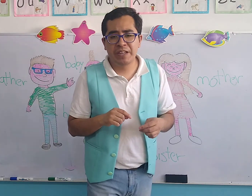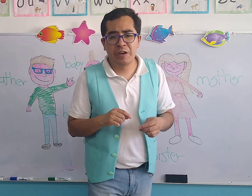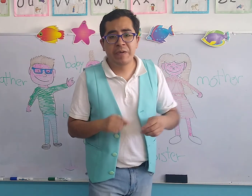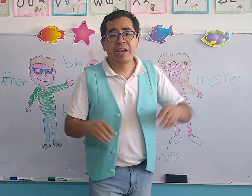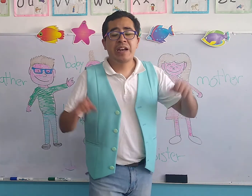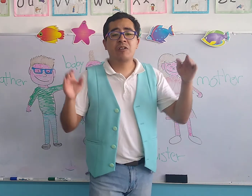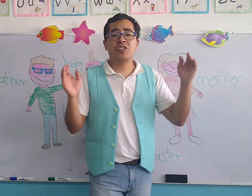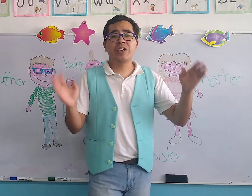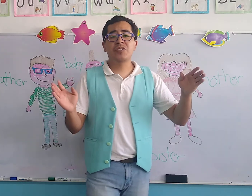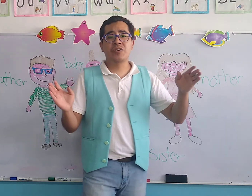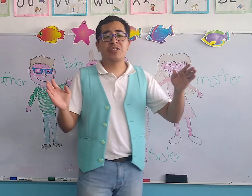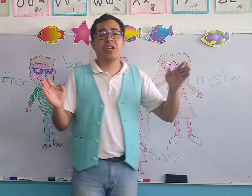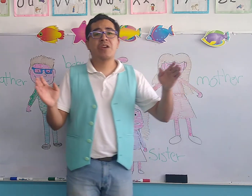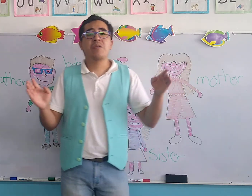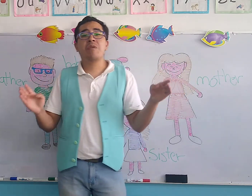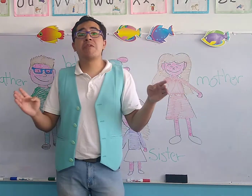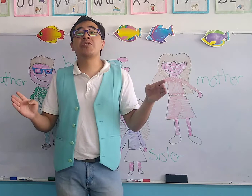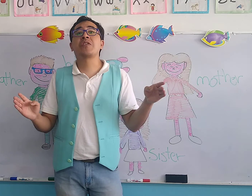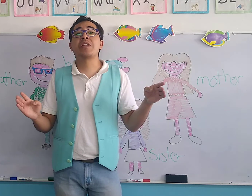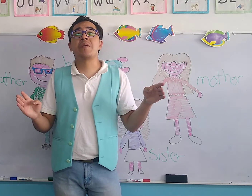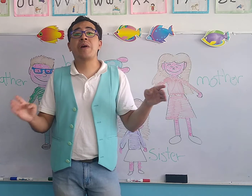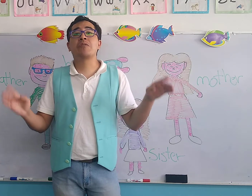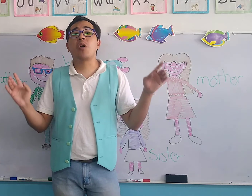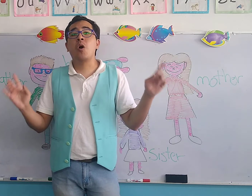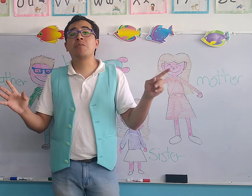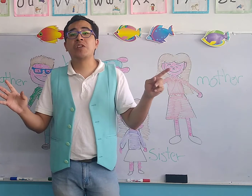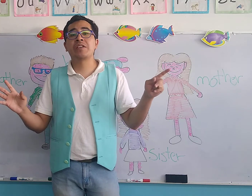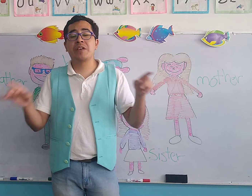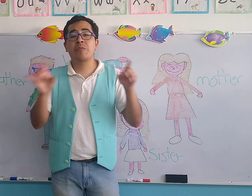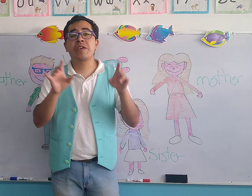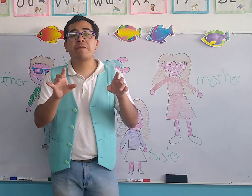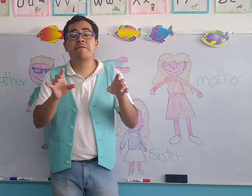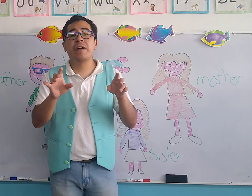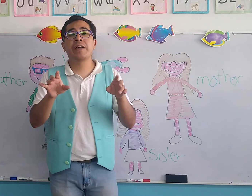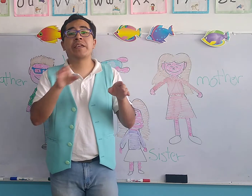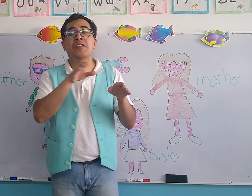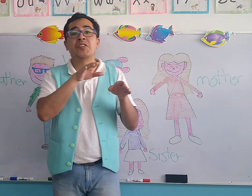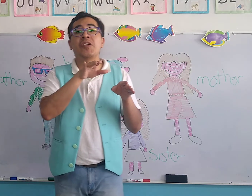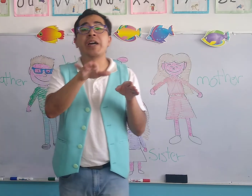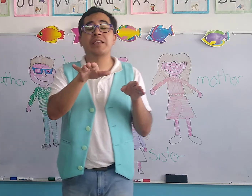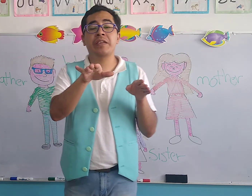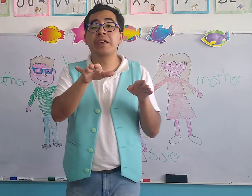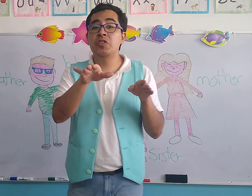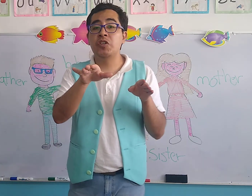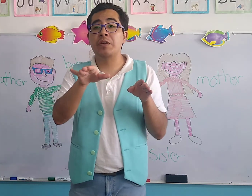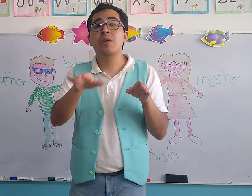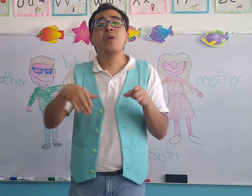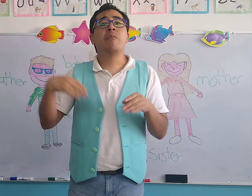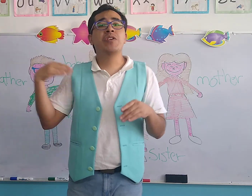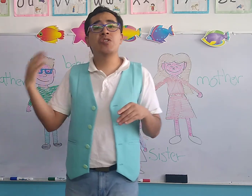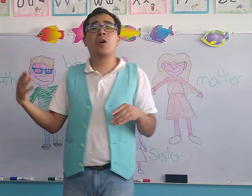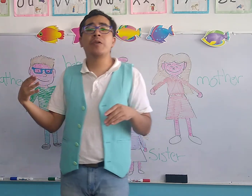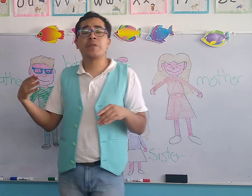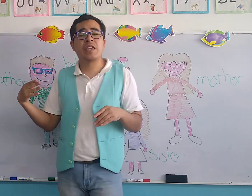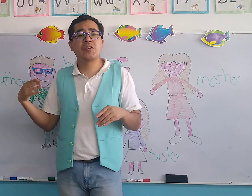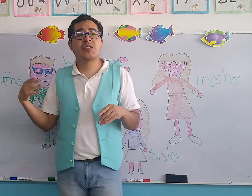video. Now, yesterday we were talking about objects that we can find inside the kitchen. We saw things